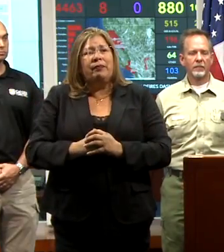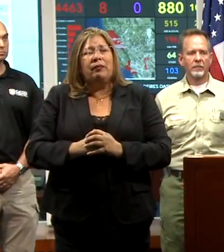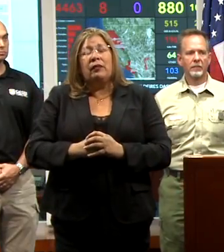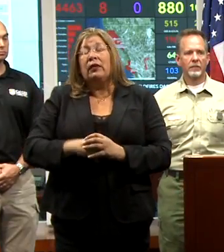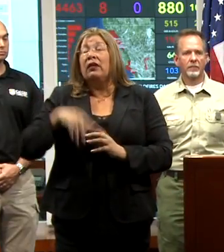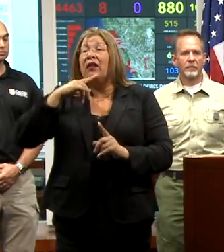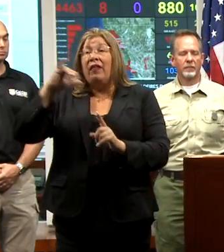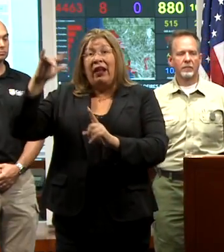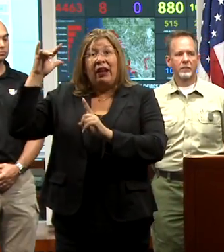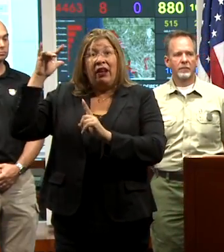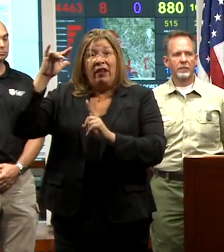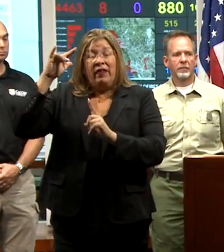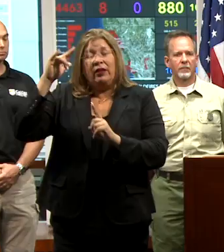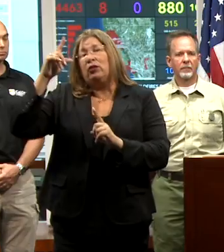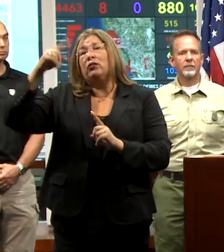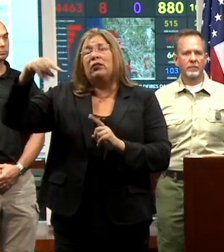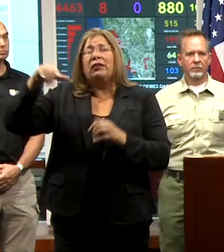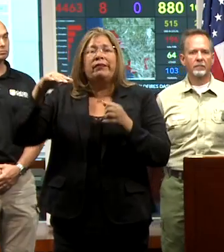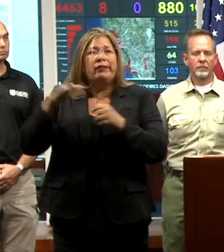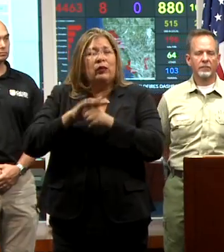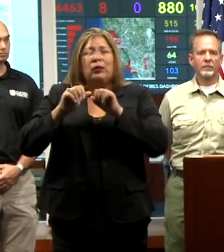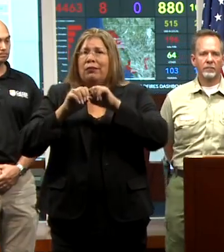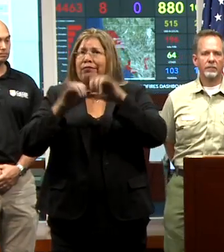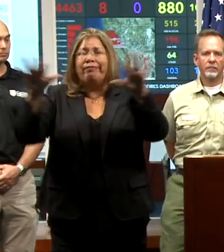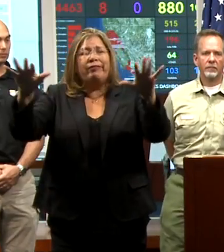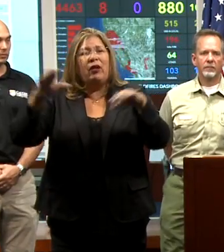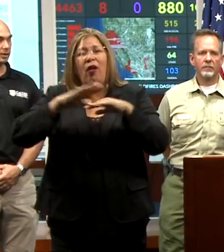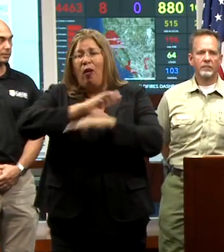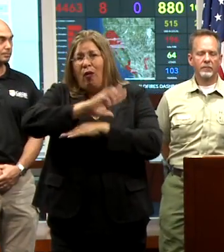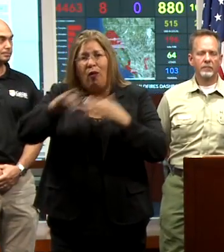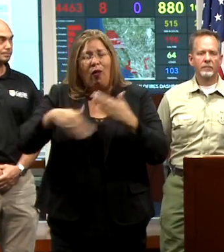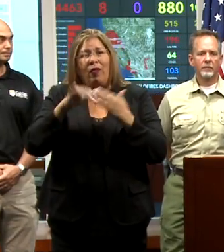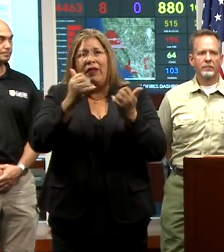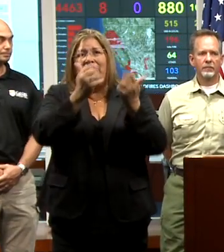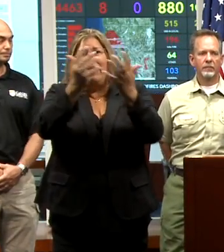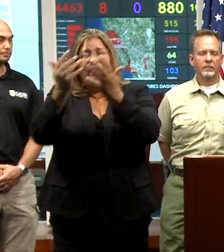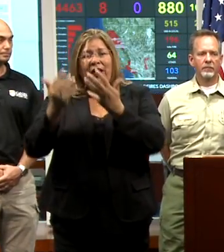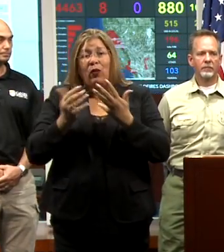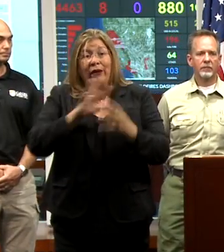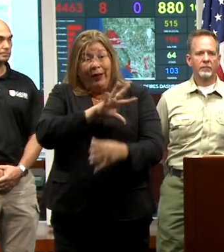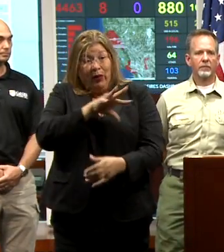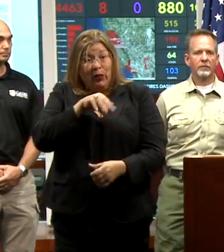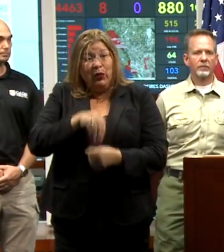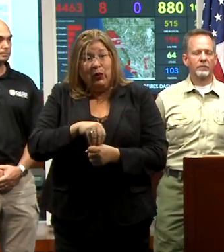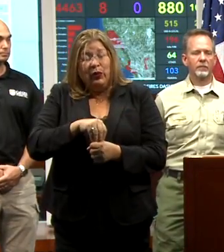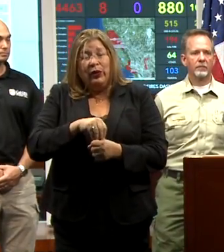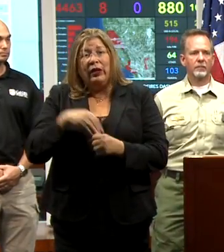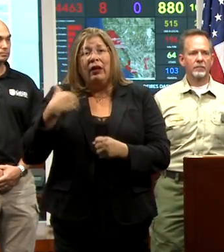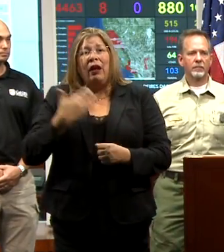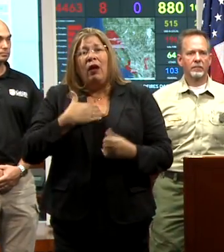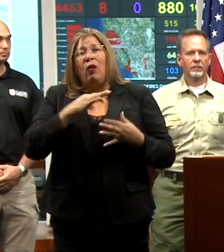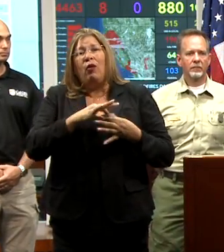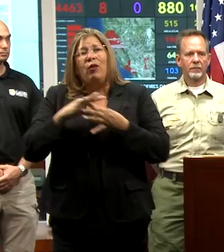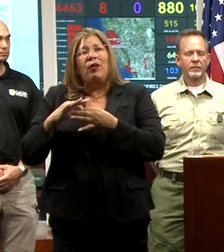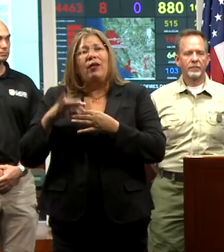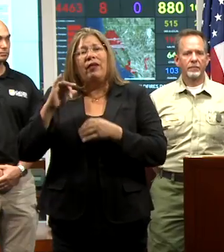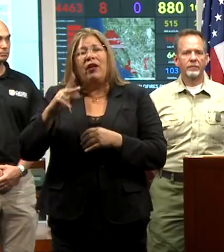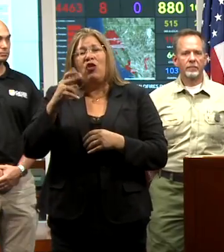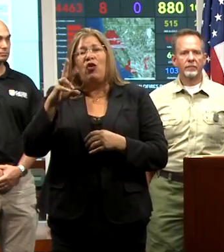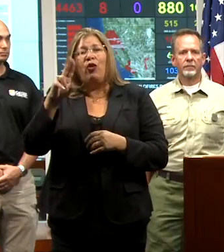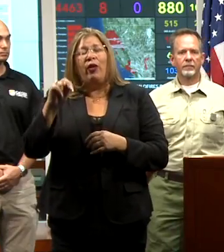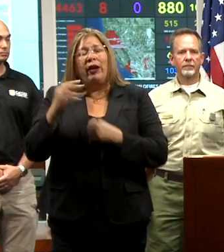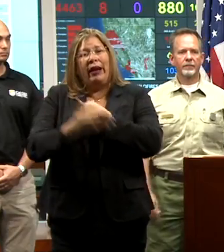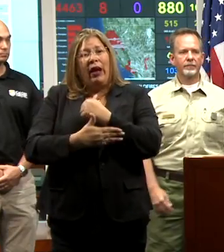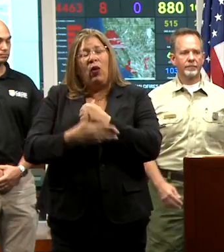The aviation assets are fully deployed and engaged on all the incidents, including our cooperator, the Kern County Fire